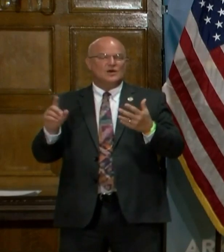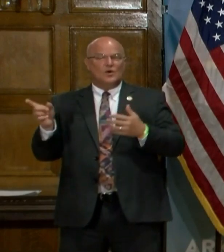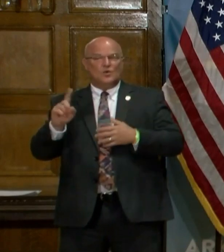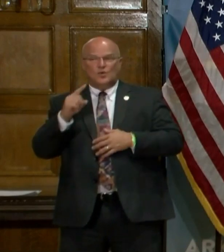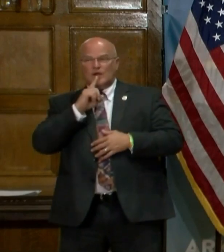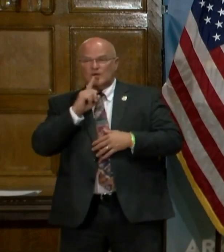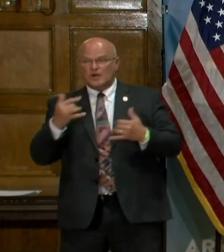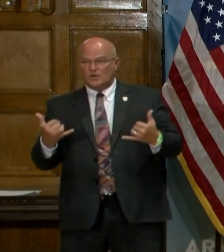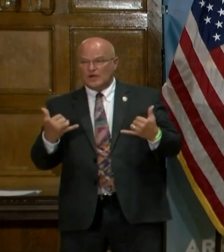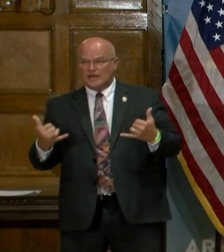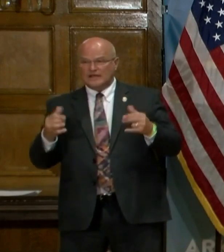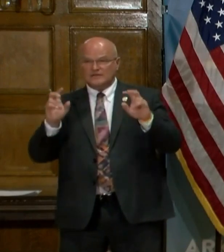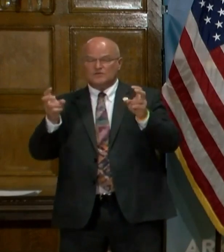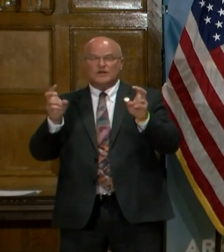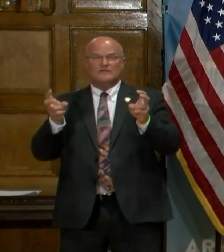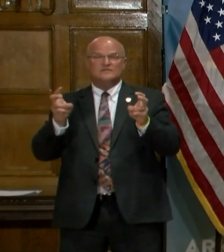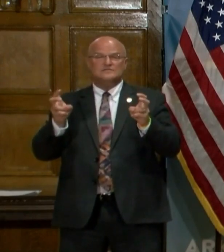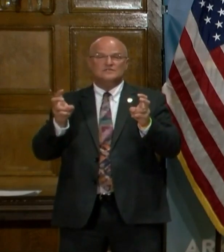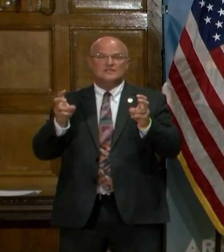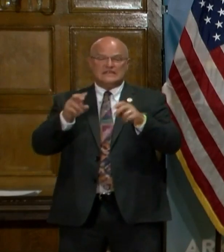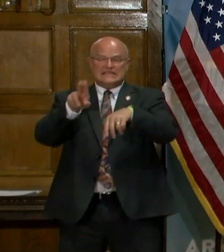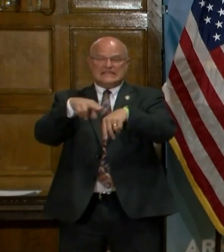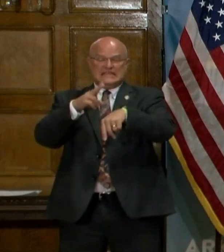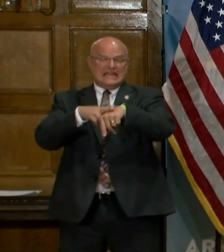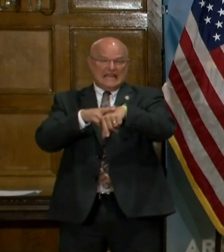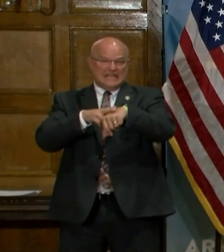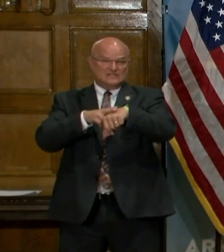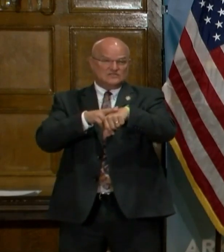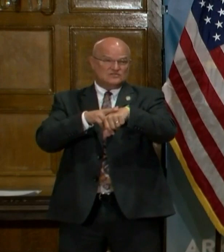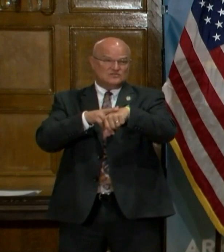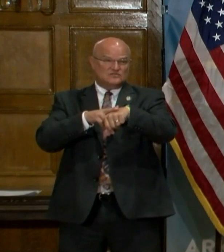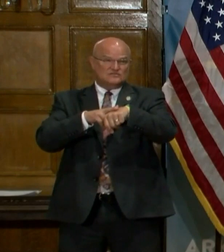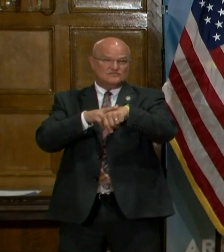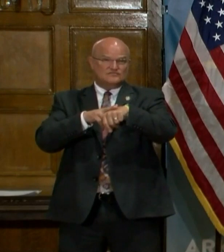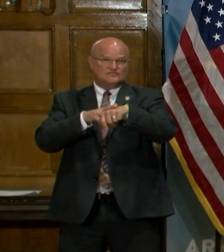where we are in reference to the national